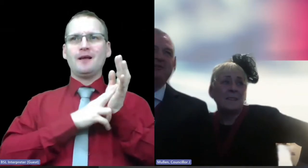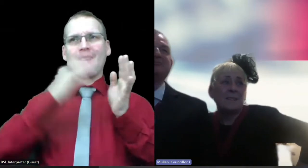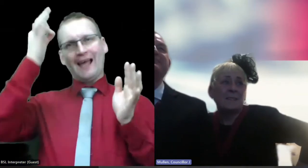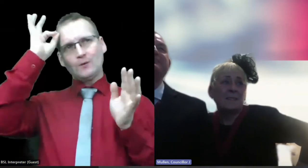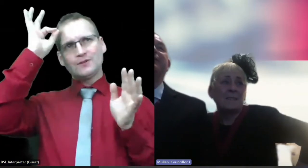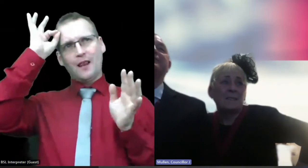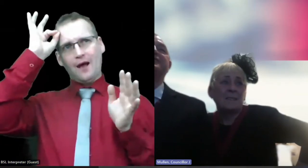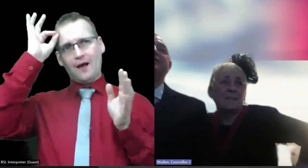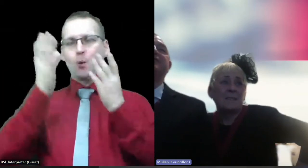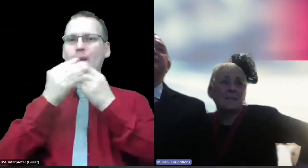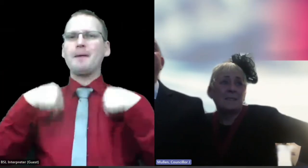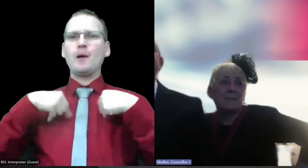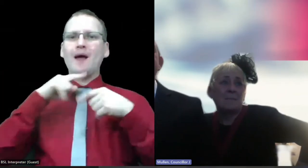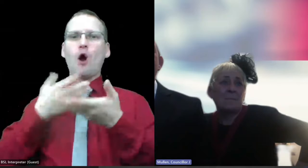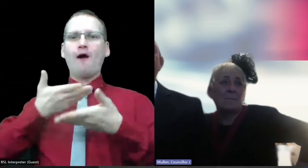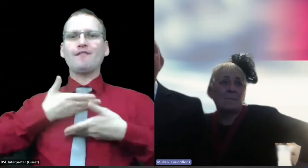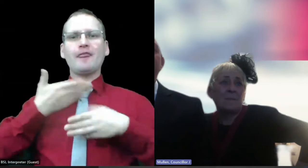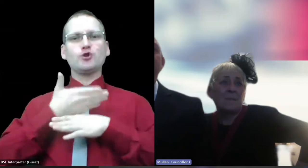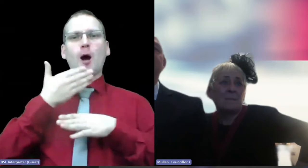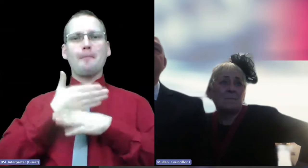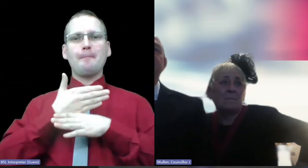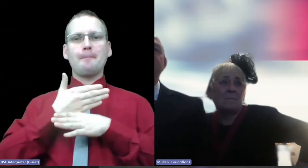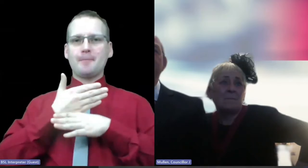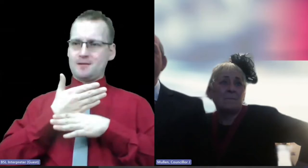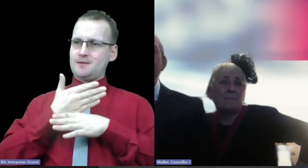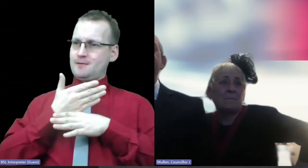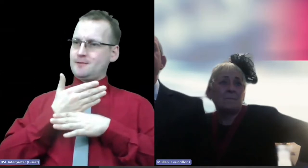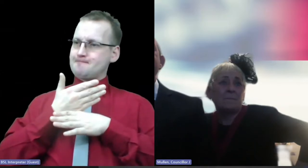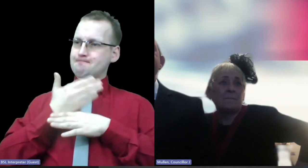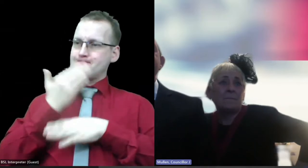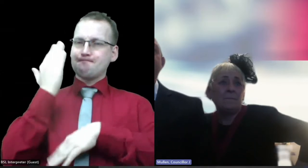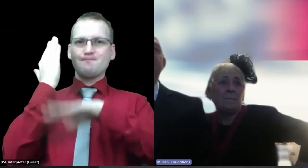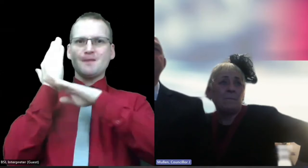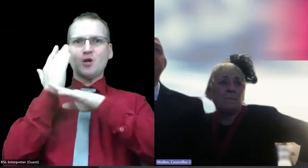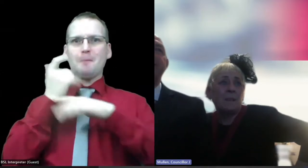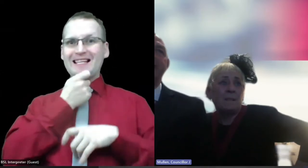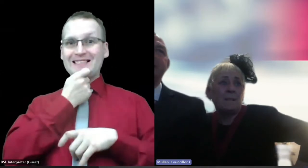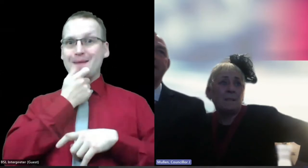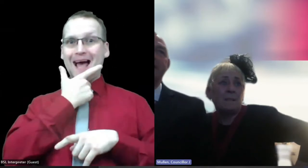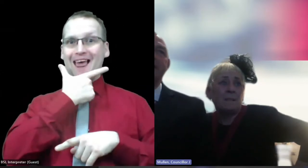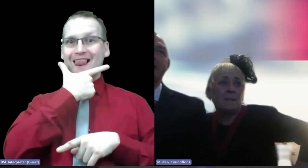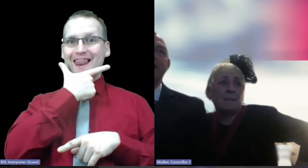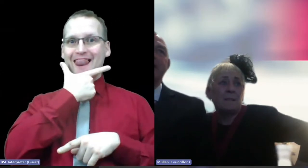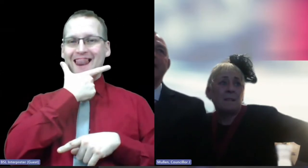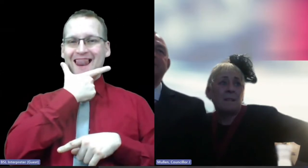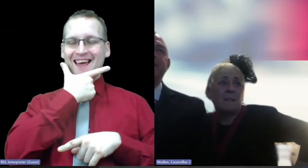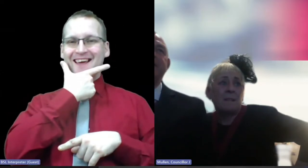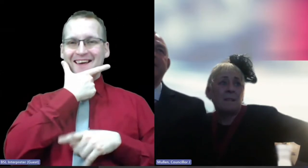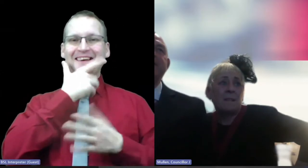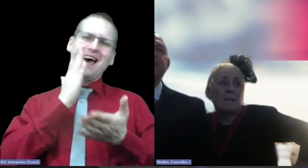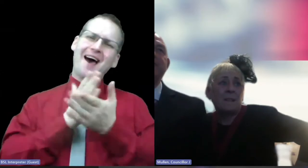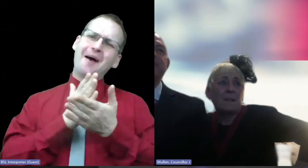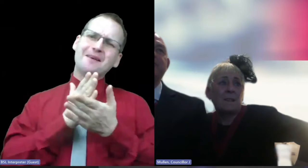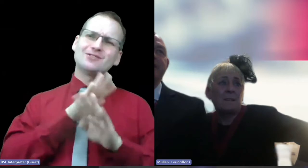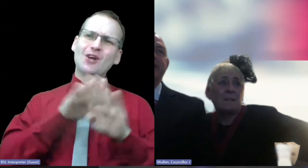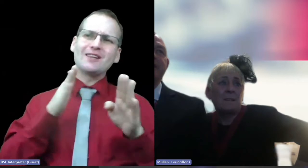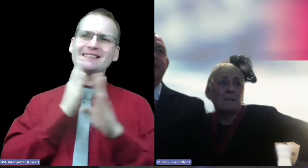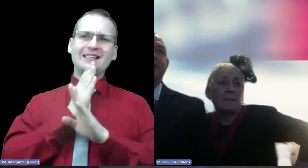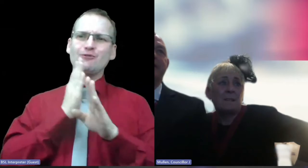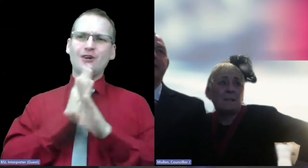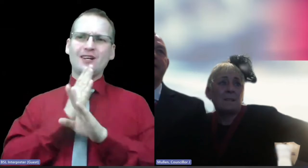Councillor Karen Garrido, who was with me when I was offered the position, saw the huge, stupid smile on my face. It's been no secret